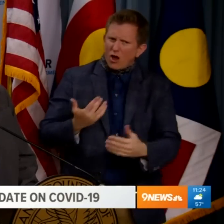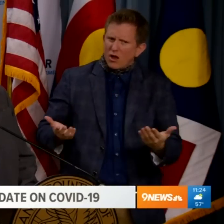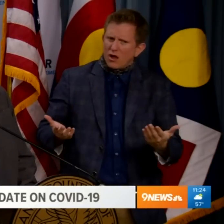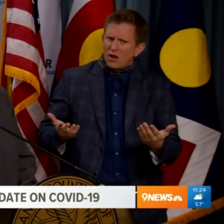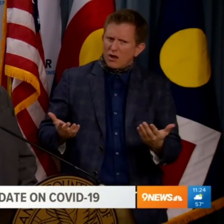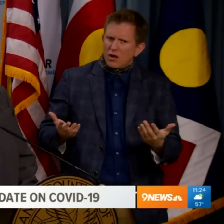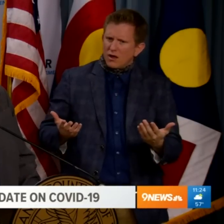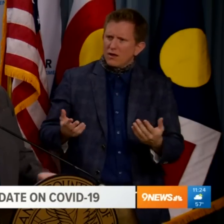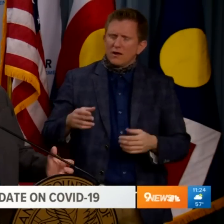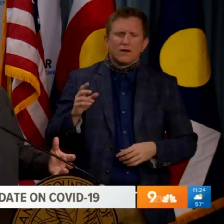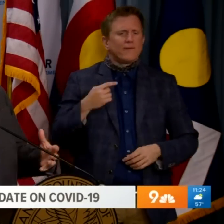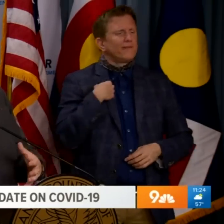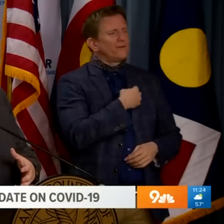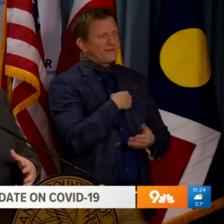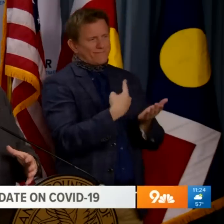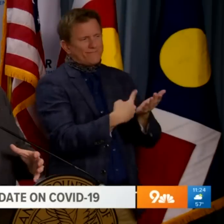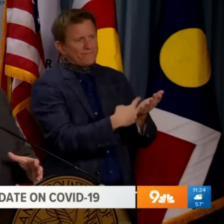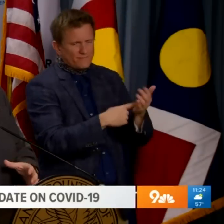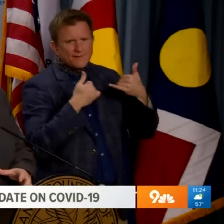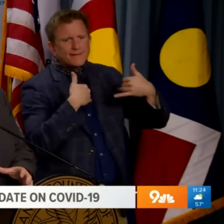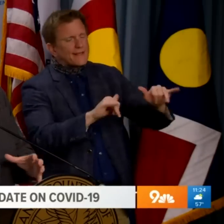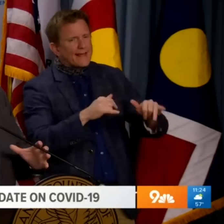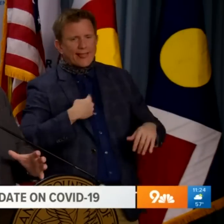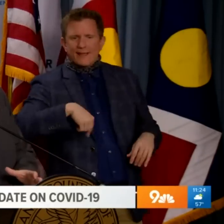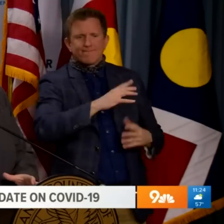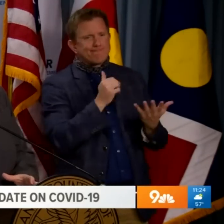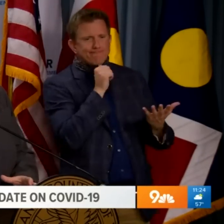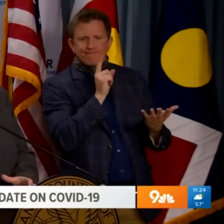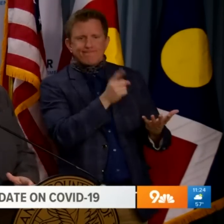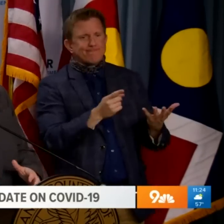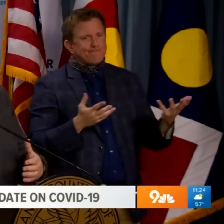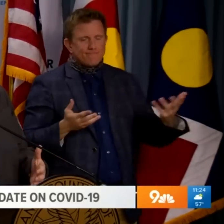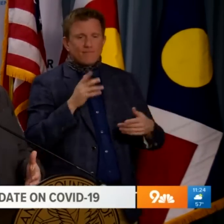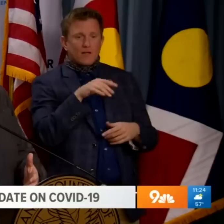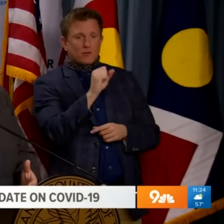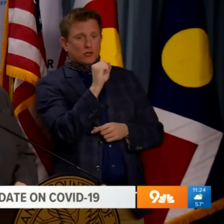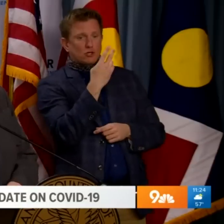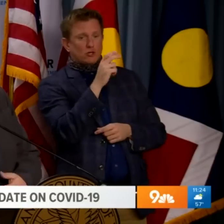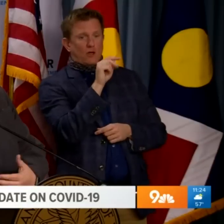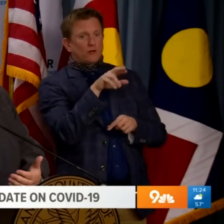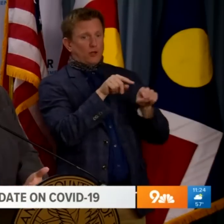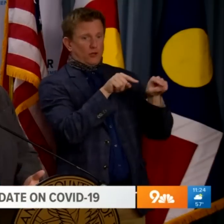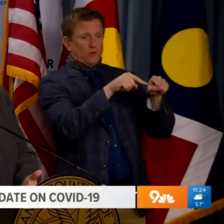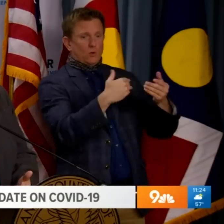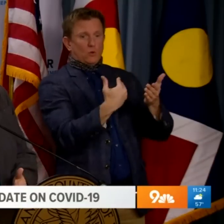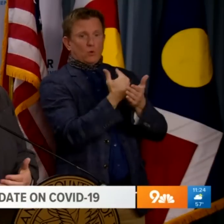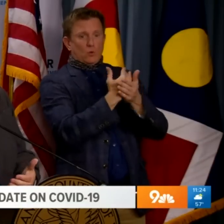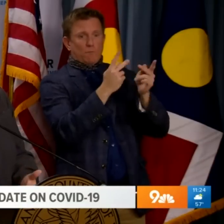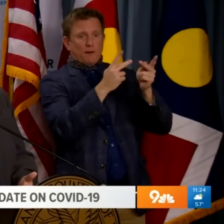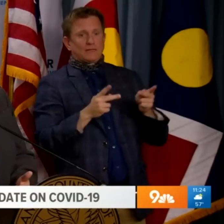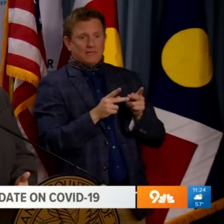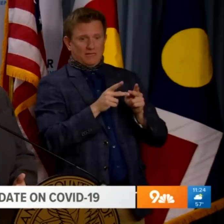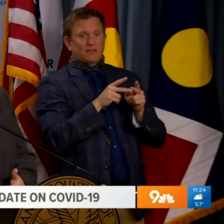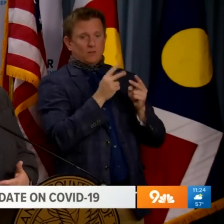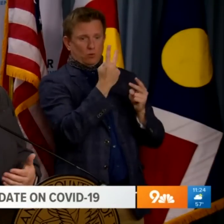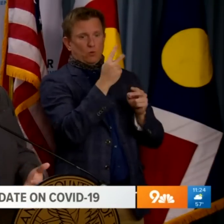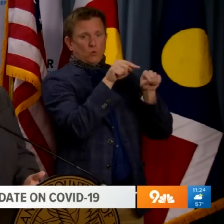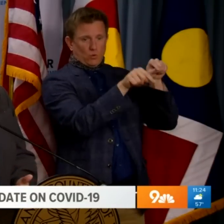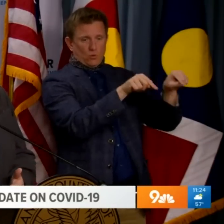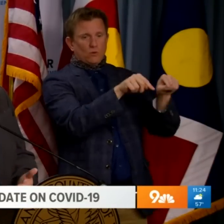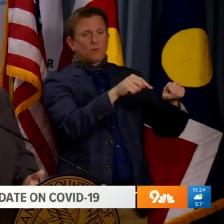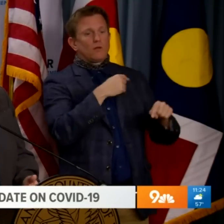Can I hear that question again, Donna? How long will people be able to stay in these new shelters at the Coliseum and National Western